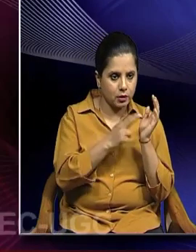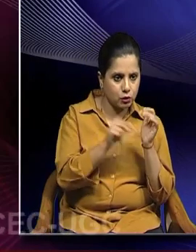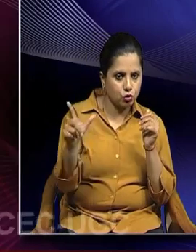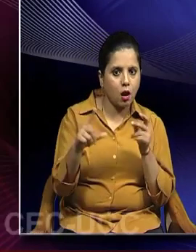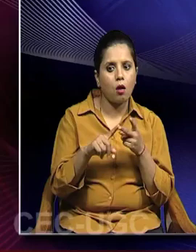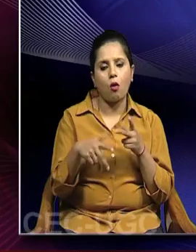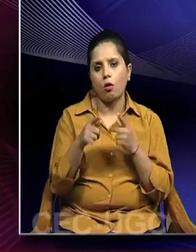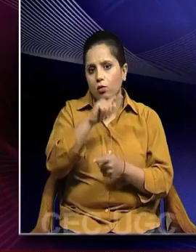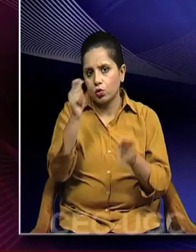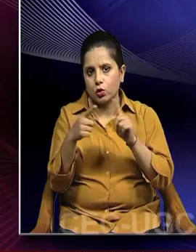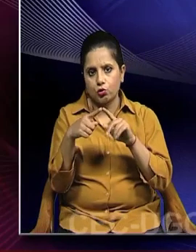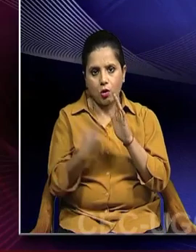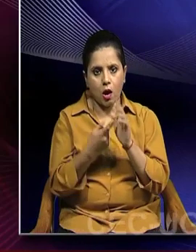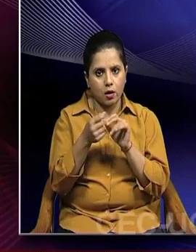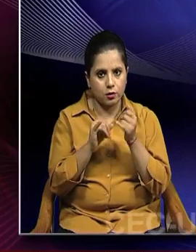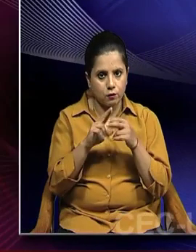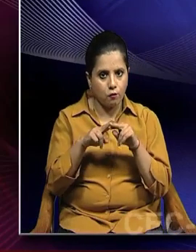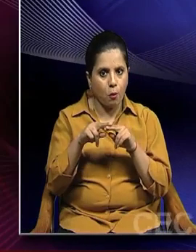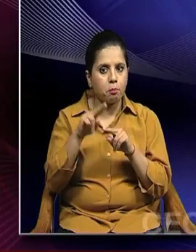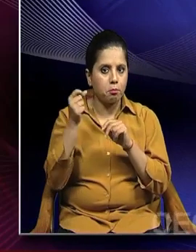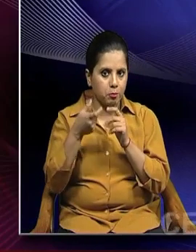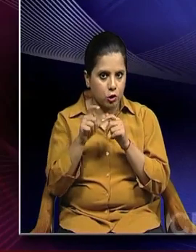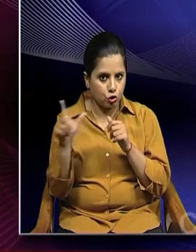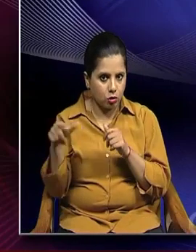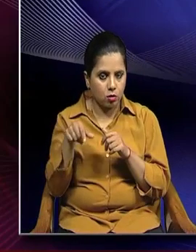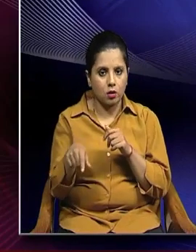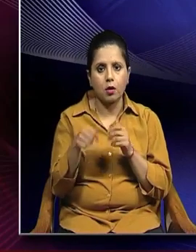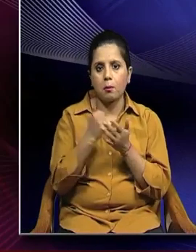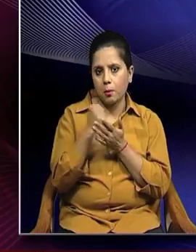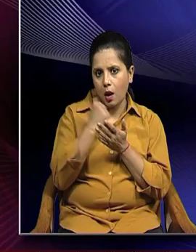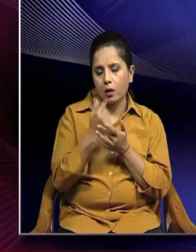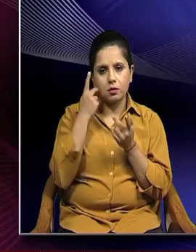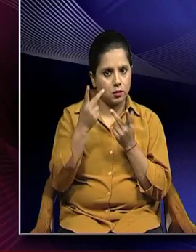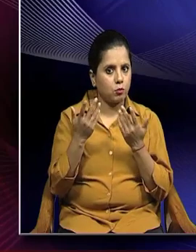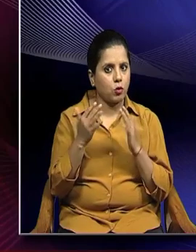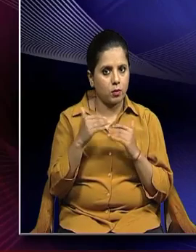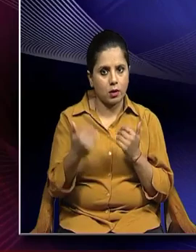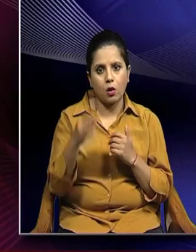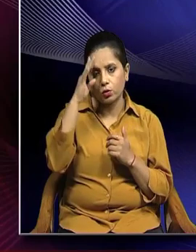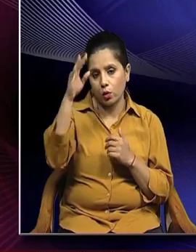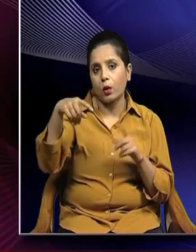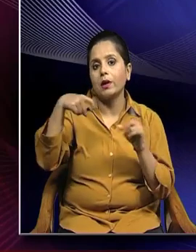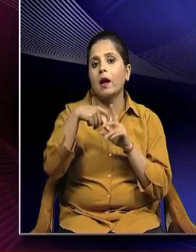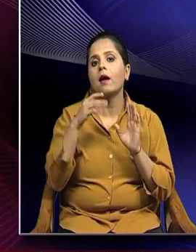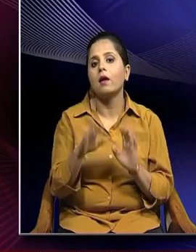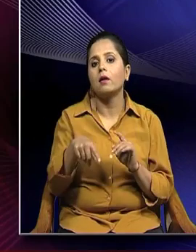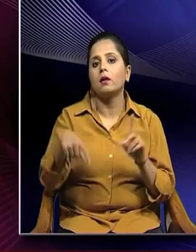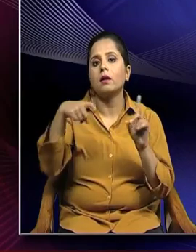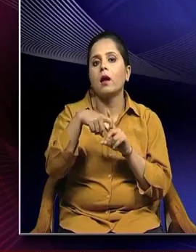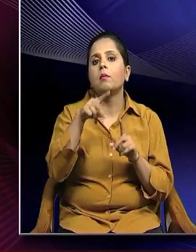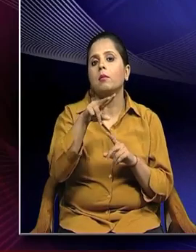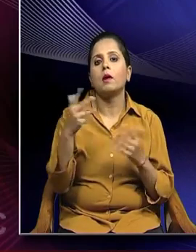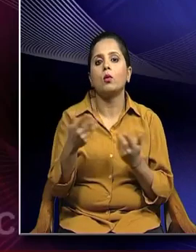approach can also be seen in practice in the form of, nowadays we call theory K, that is K stands